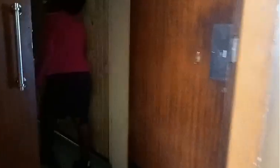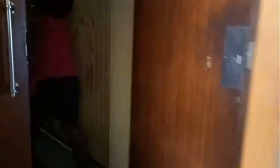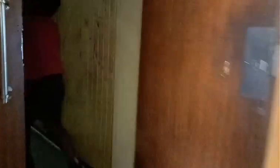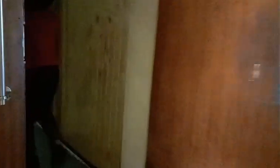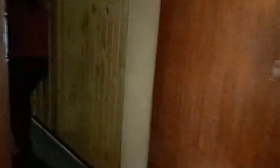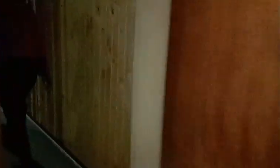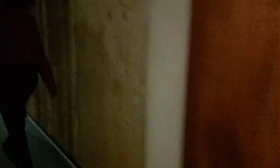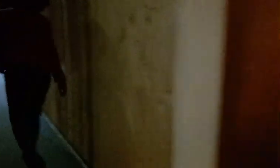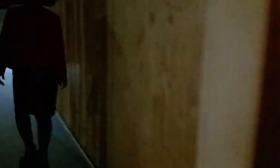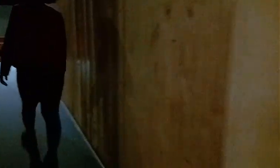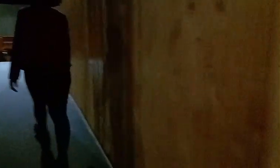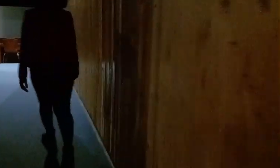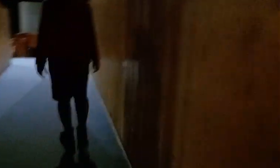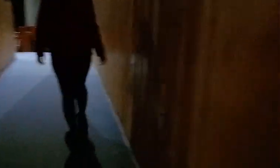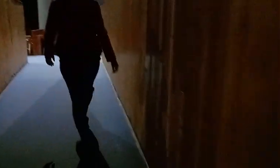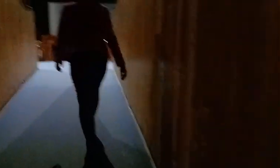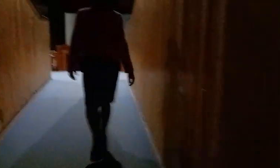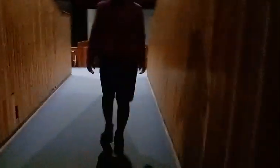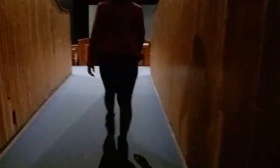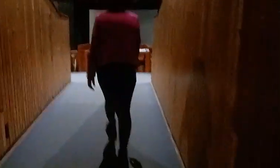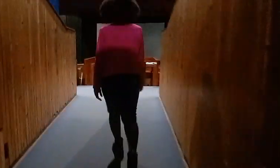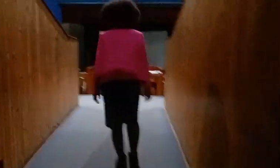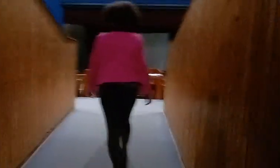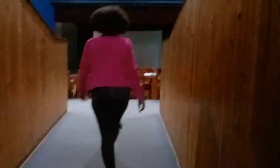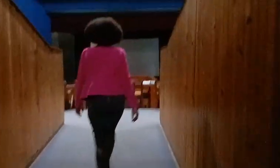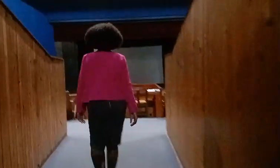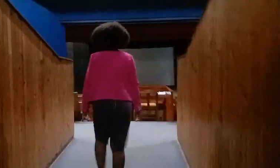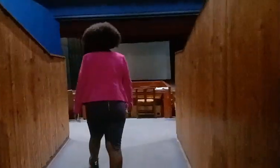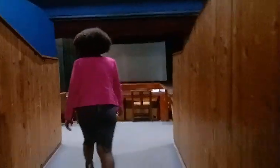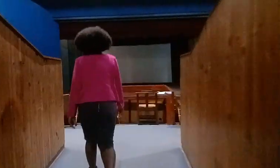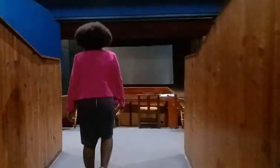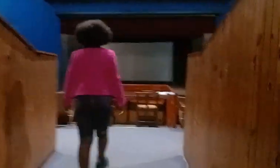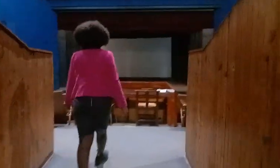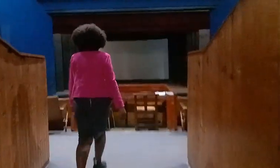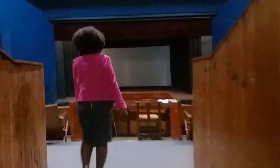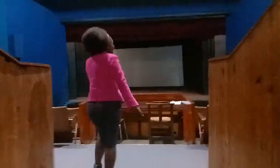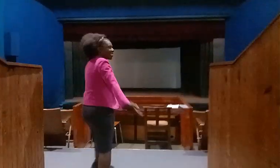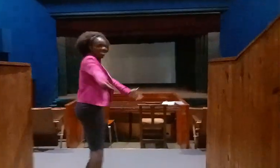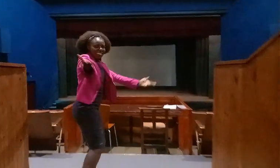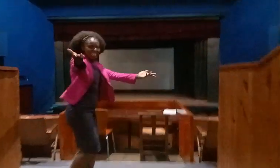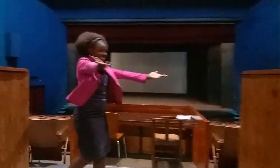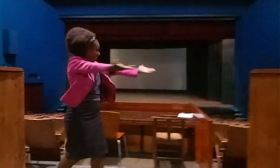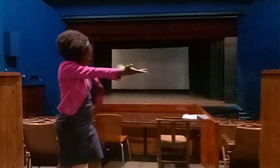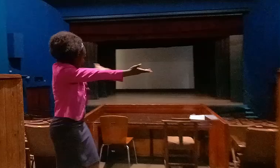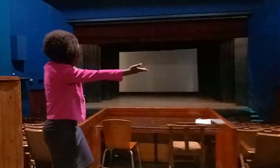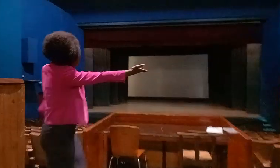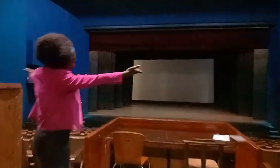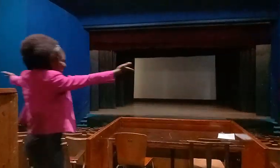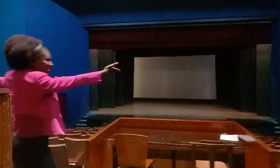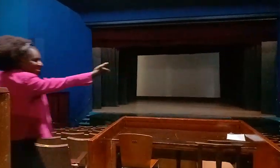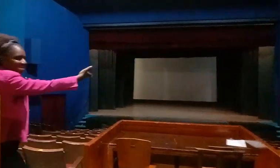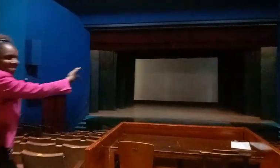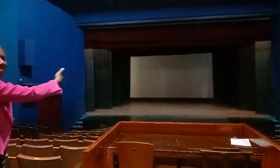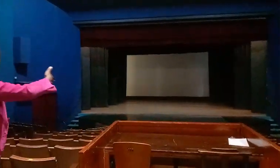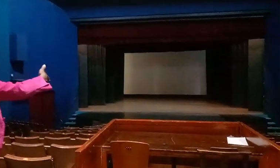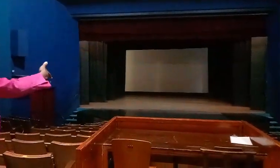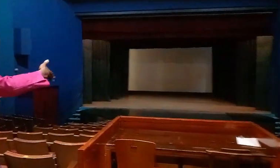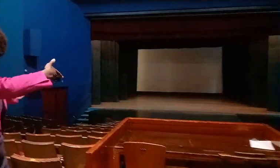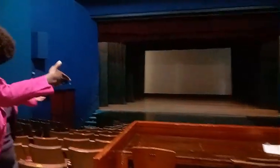Now we're going to the main auditorium. By just looking at it, you can see how big it is. There is the